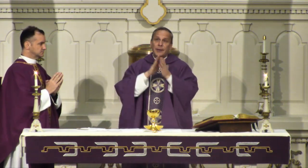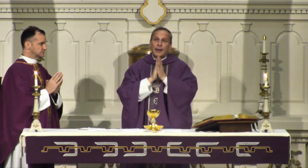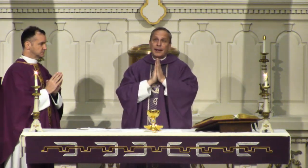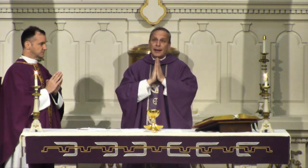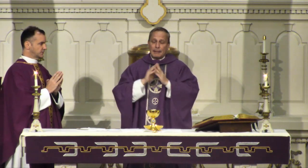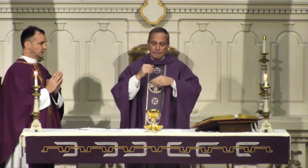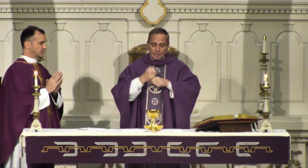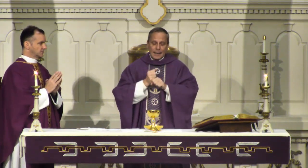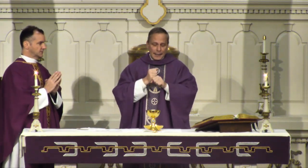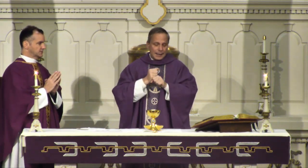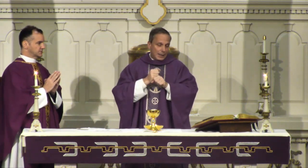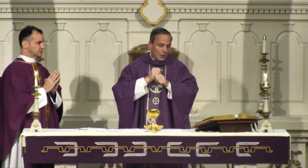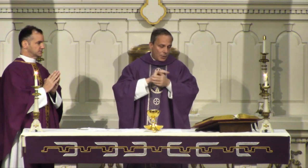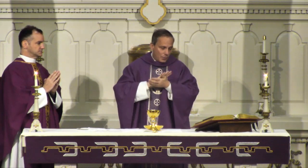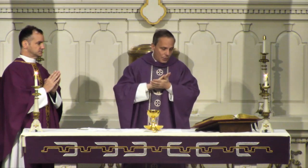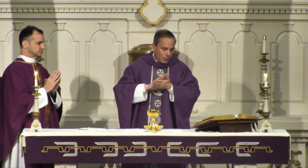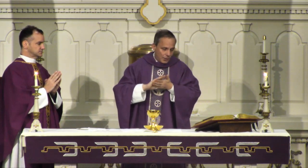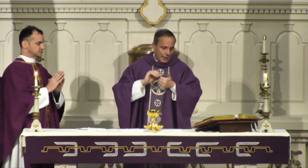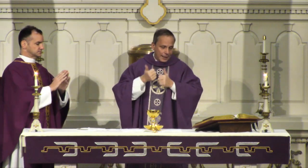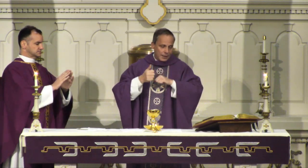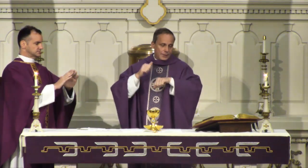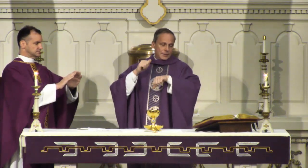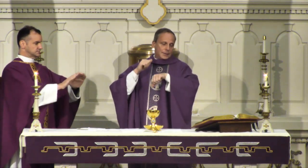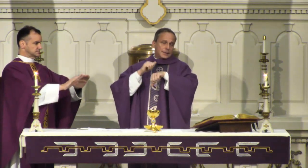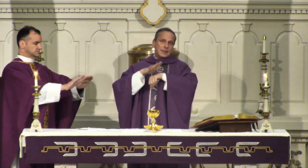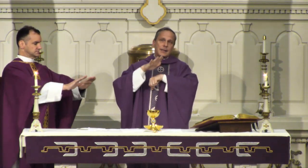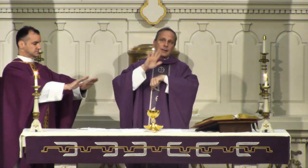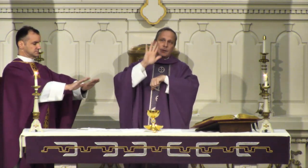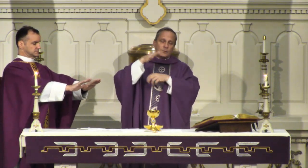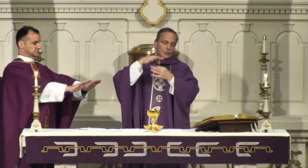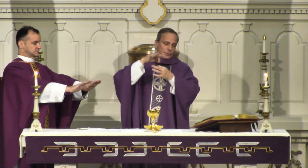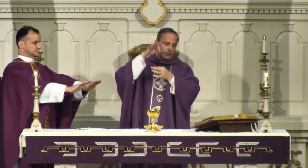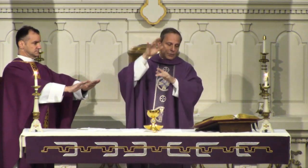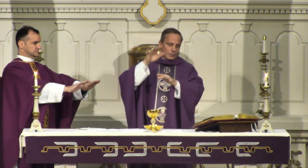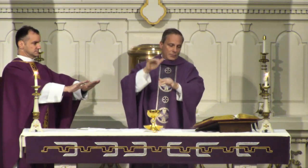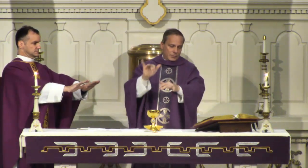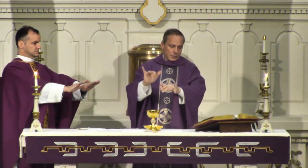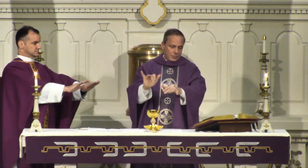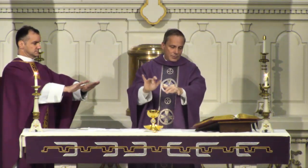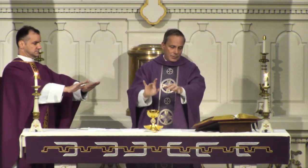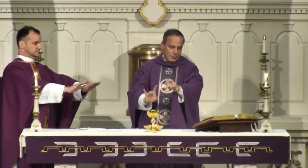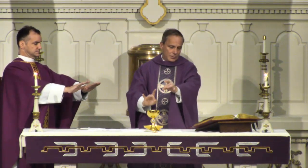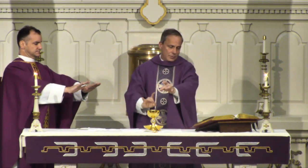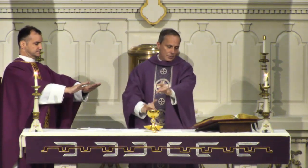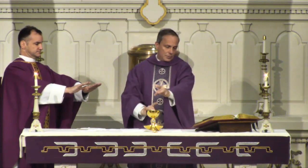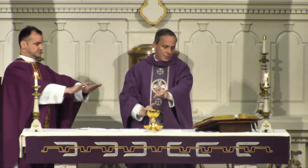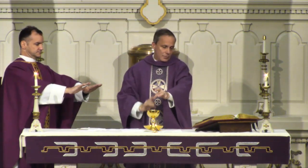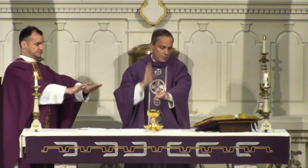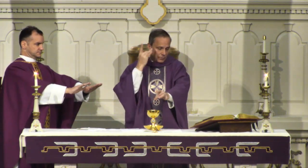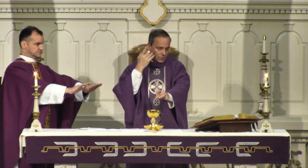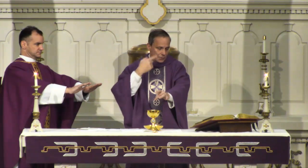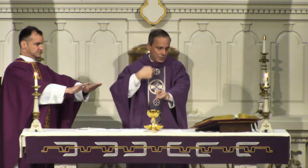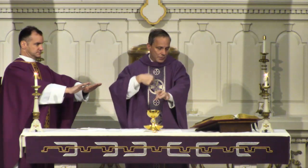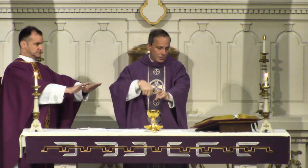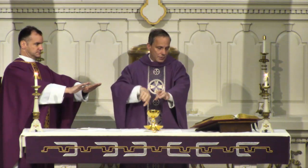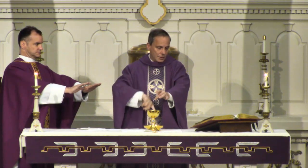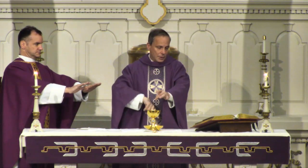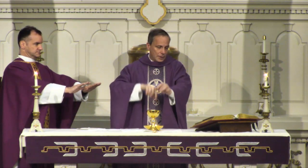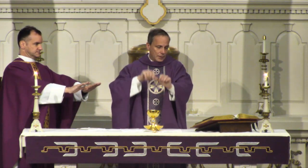Make holy, therefore, these gifts, we pray, by sending down your Spirit upon them like the dewfall,